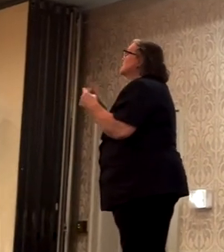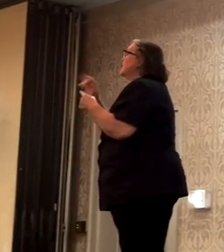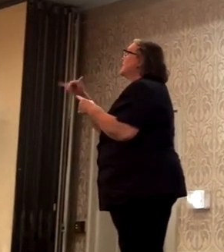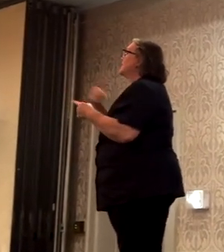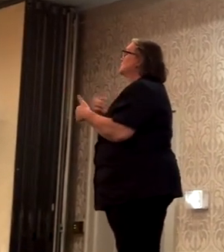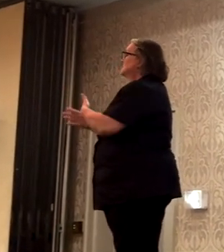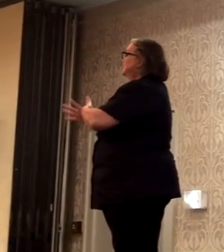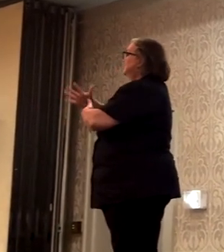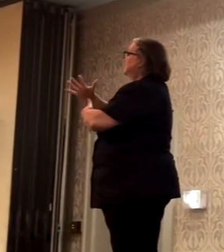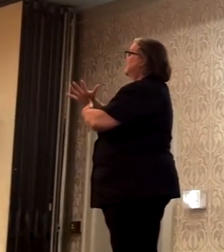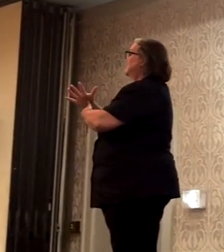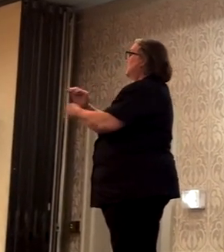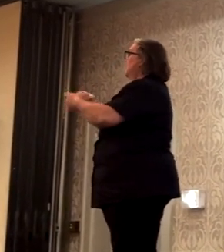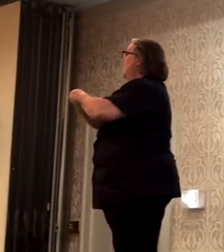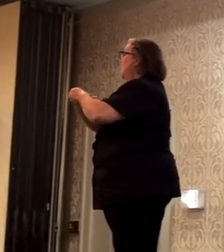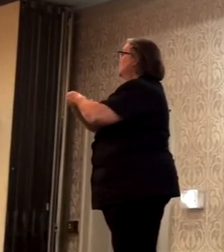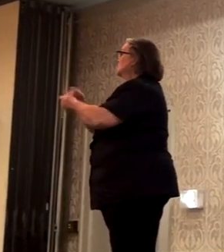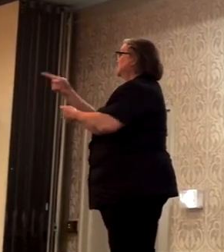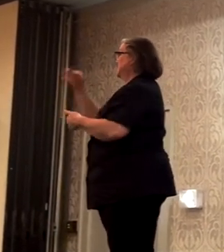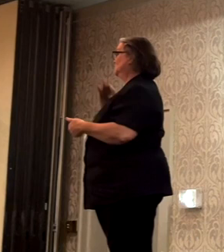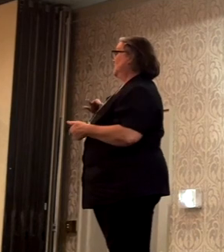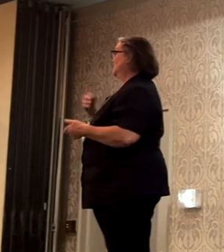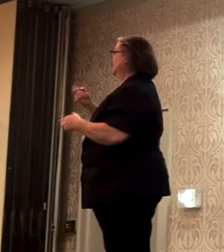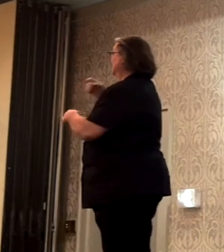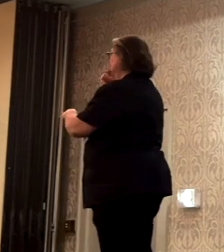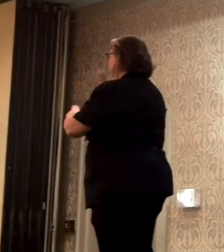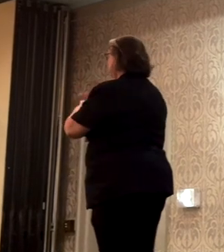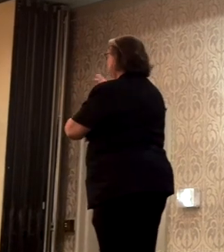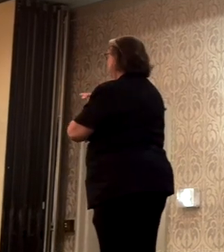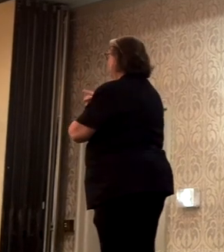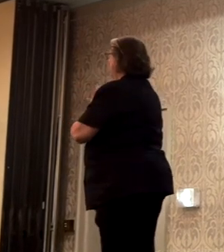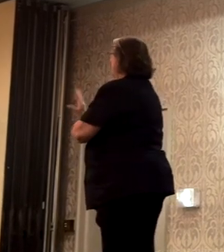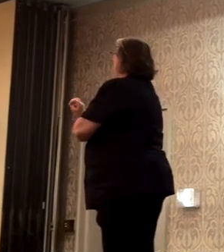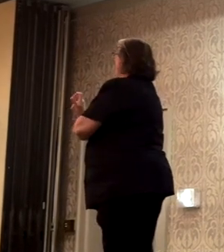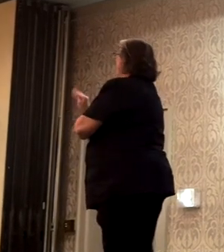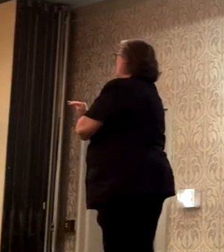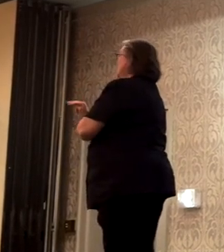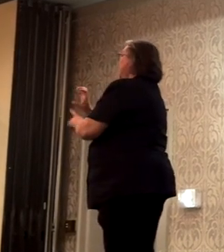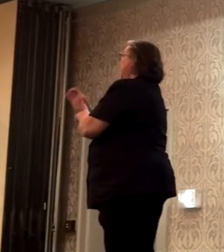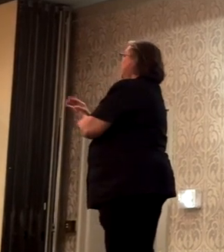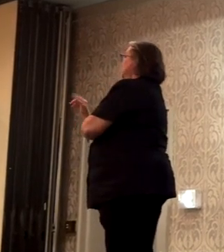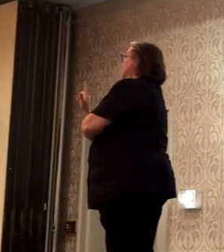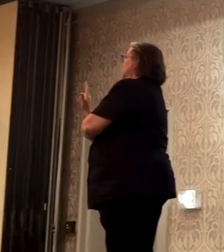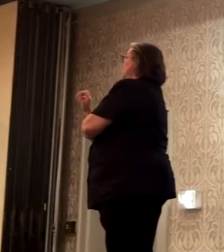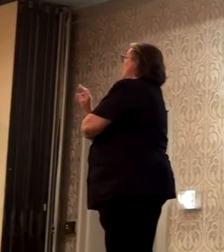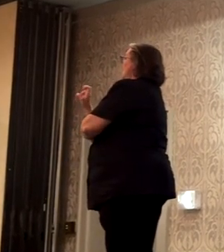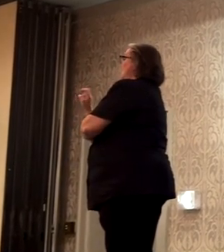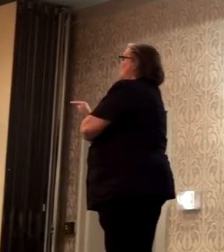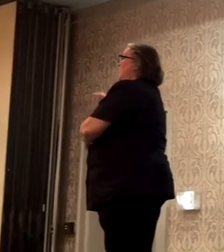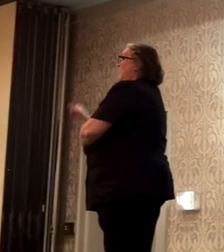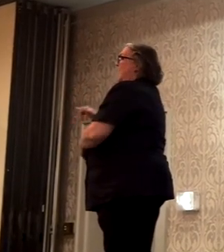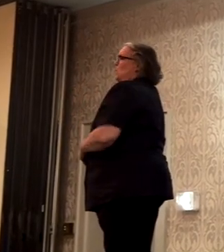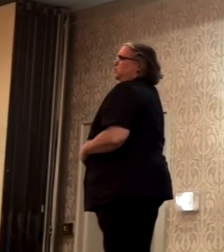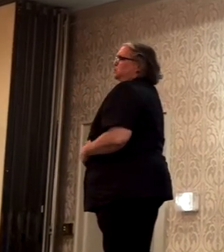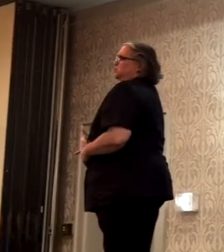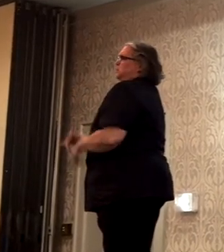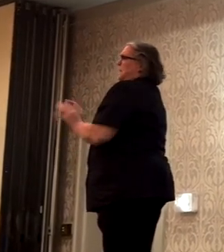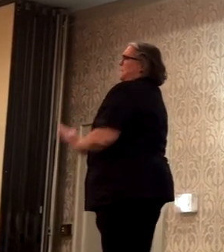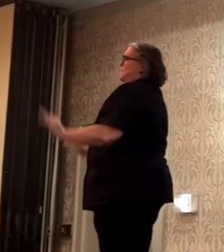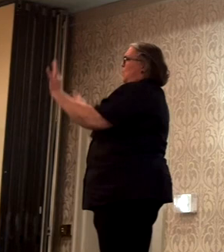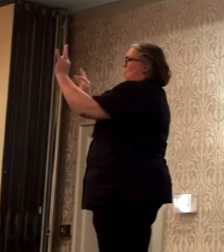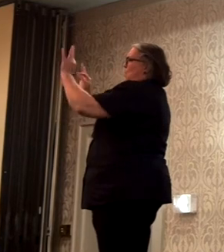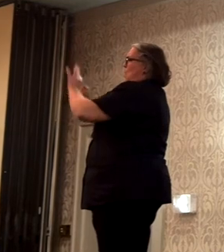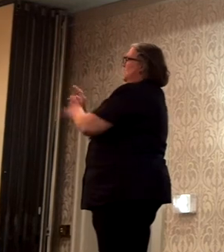credit, he assigned her her own caseload. That was emblematic of Nettie